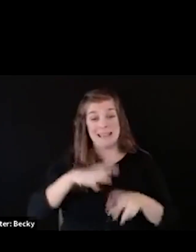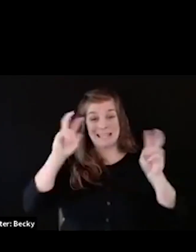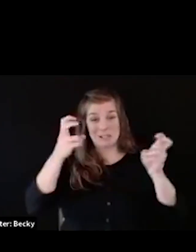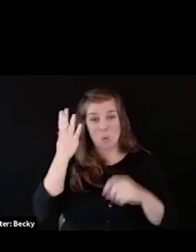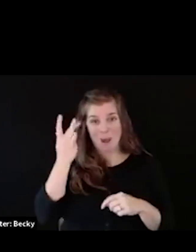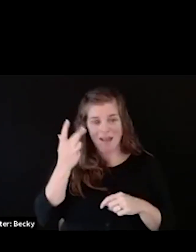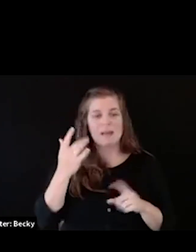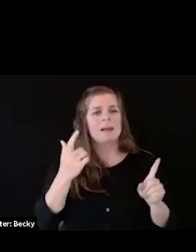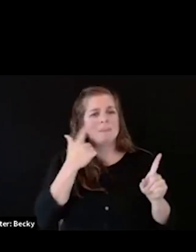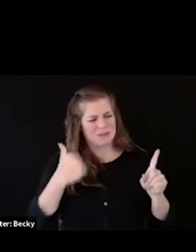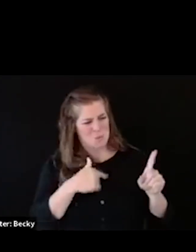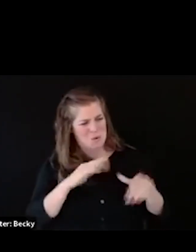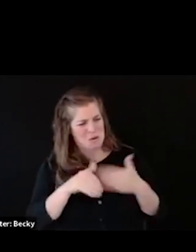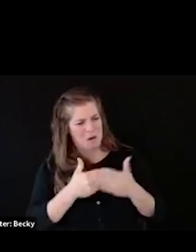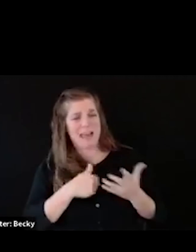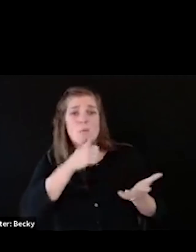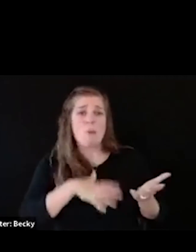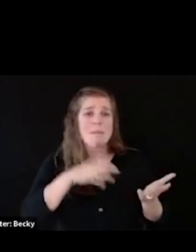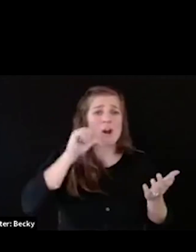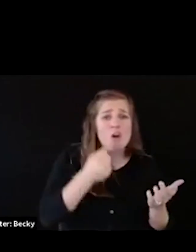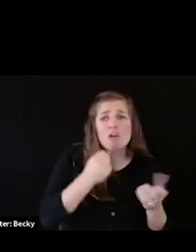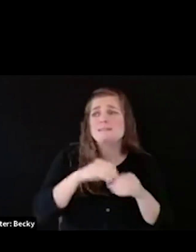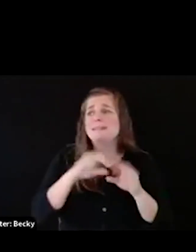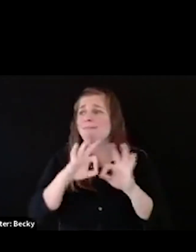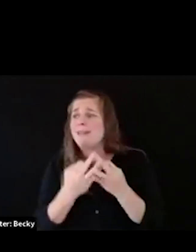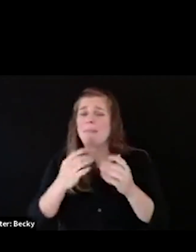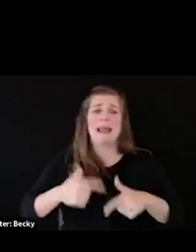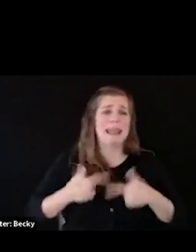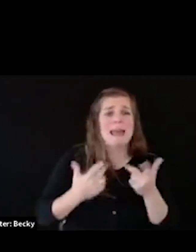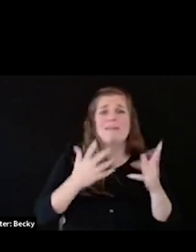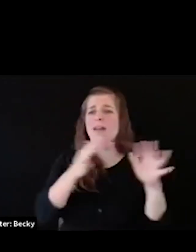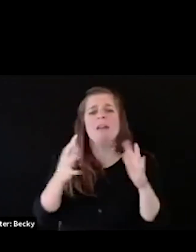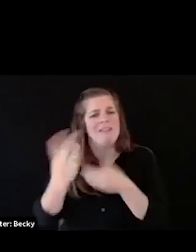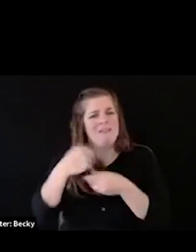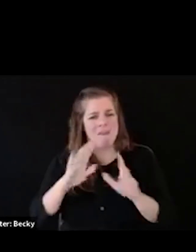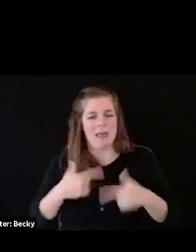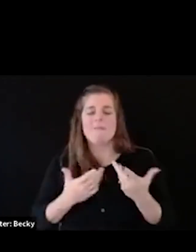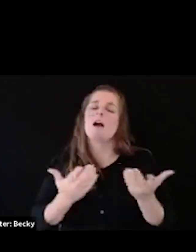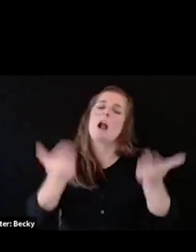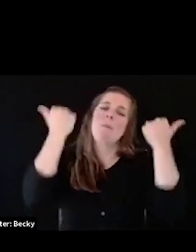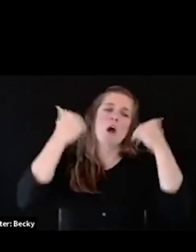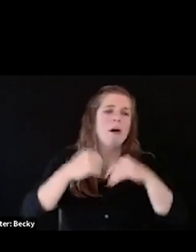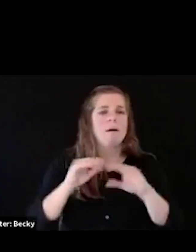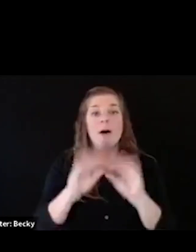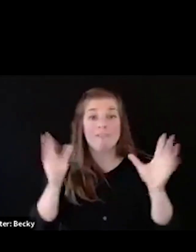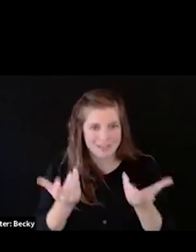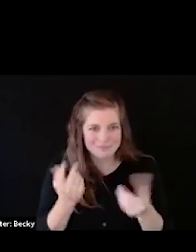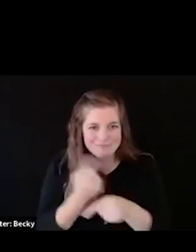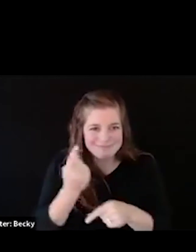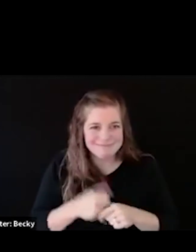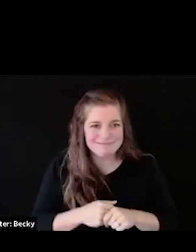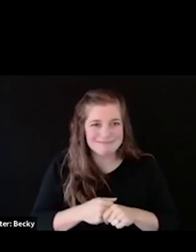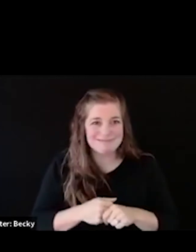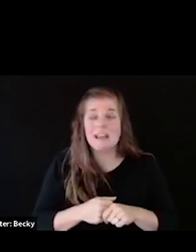girls that we care about, has women and girls in our lives, in our families, in our intimate circles. I mean, give me a break. It's so obvious. And not only that, men who